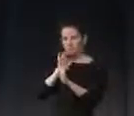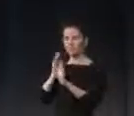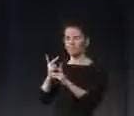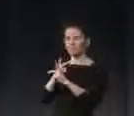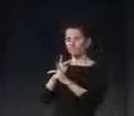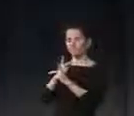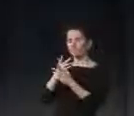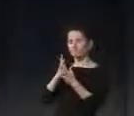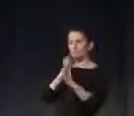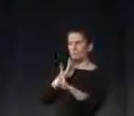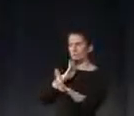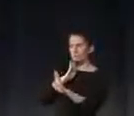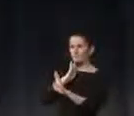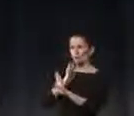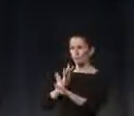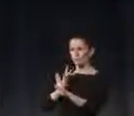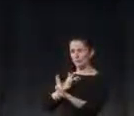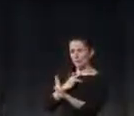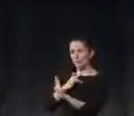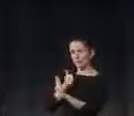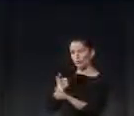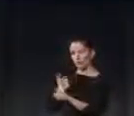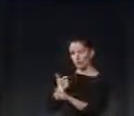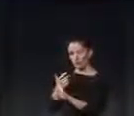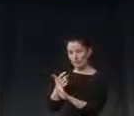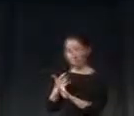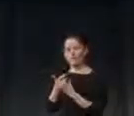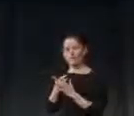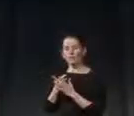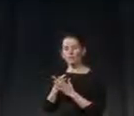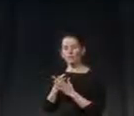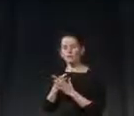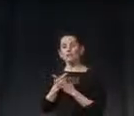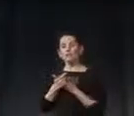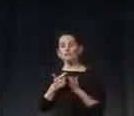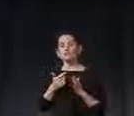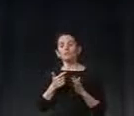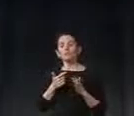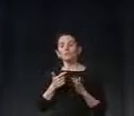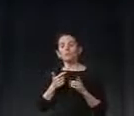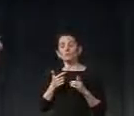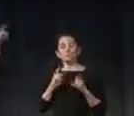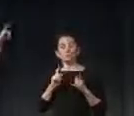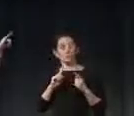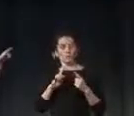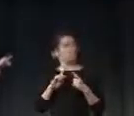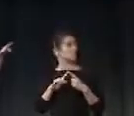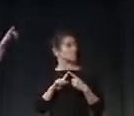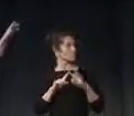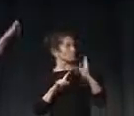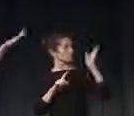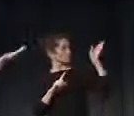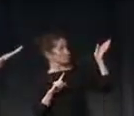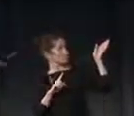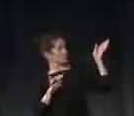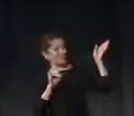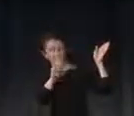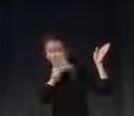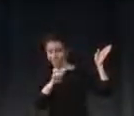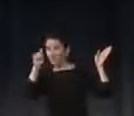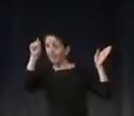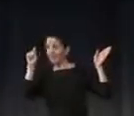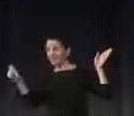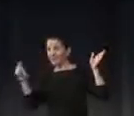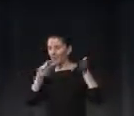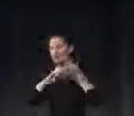duration. Bell asked her to follow the motion of his pencil while she was inflecting a speech sound. This would be the pencil markings at the